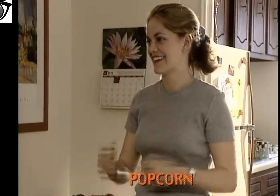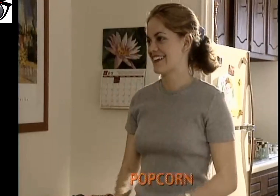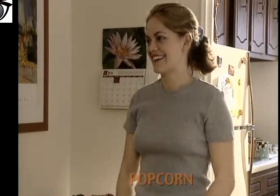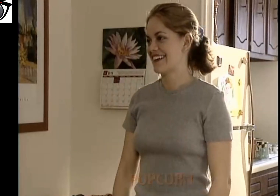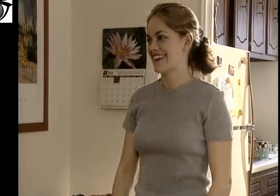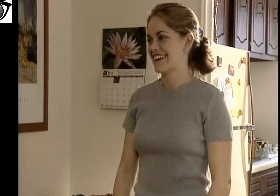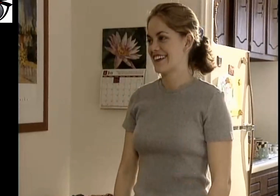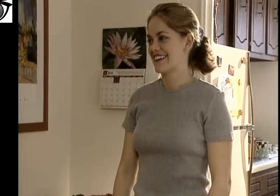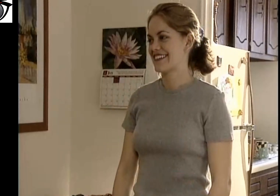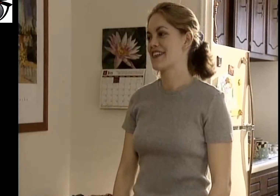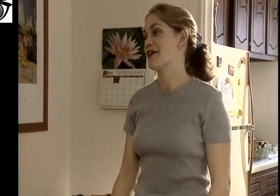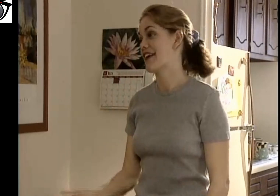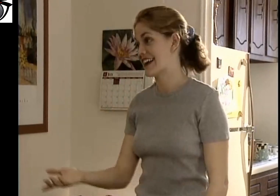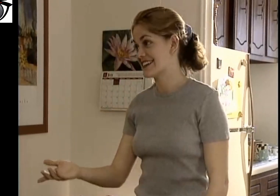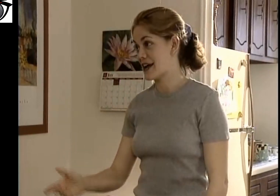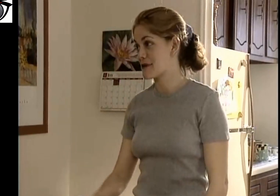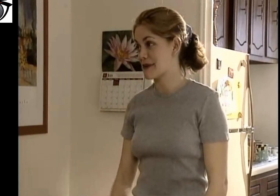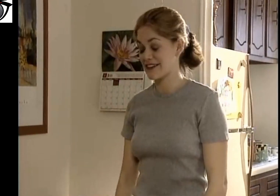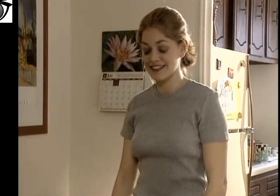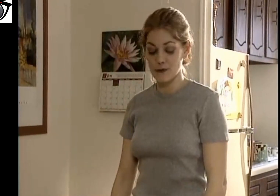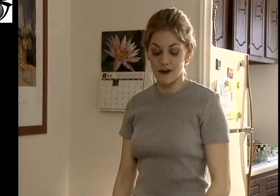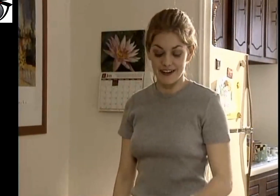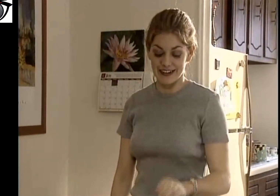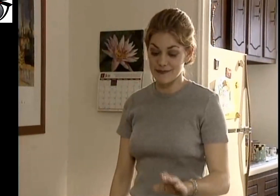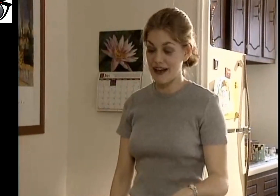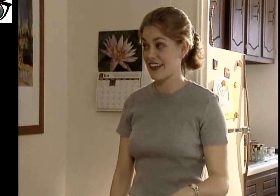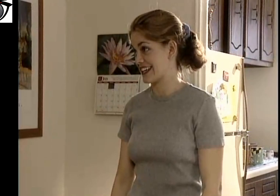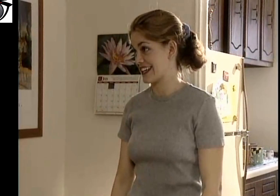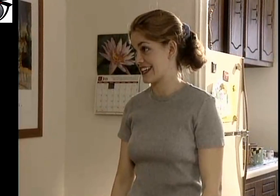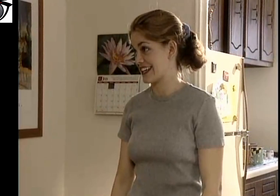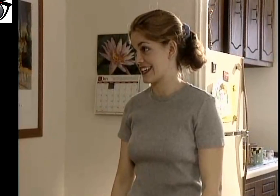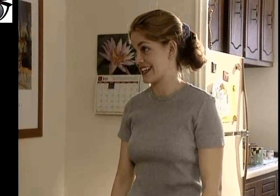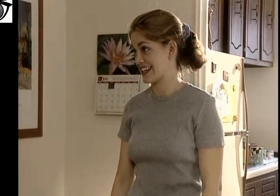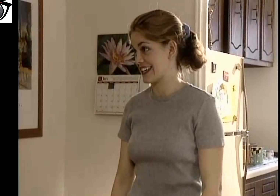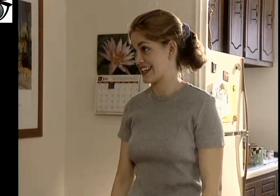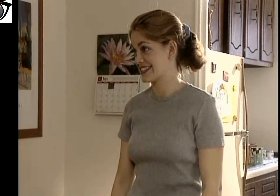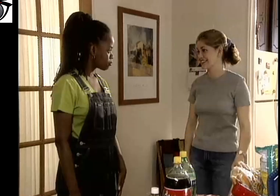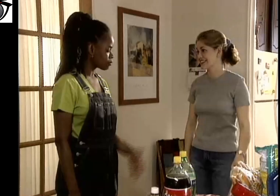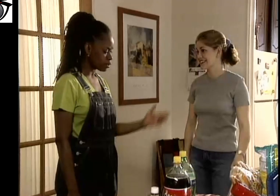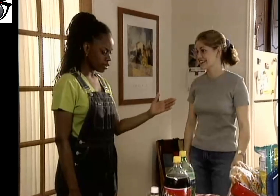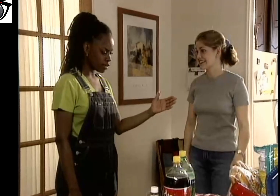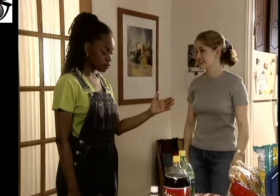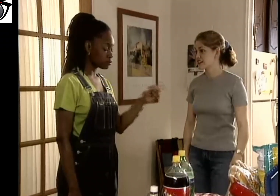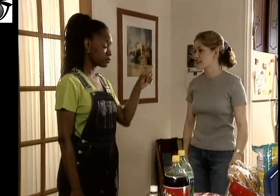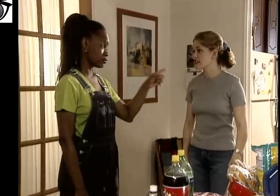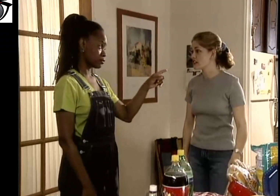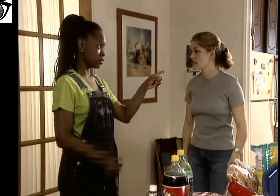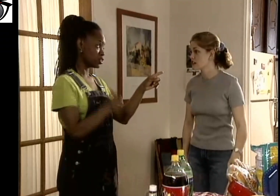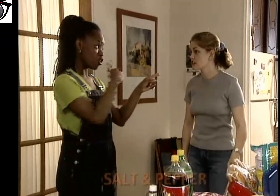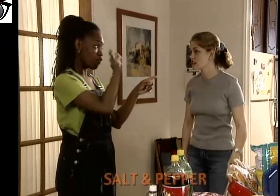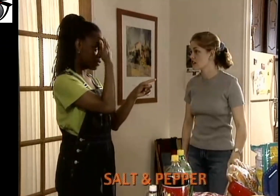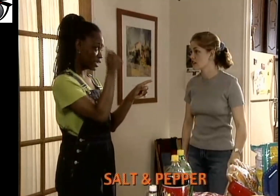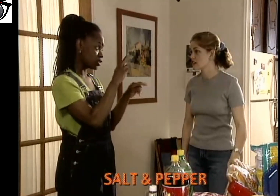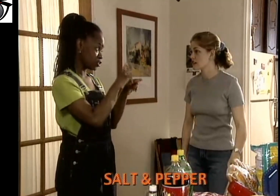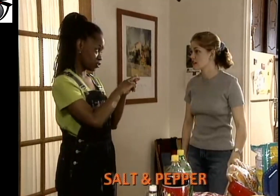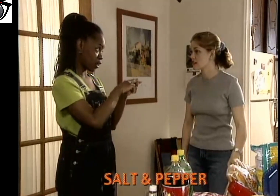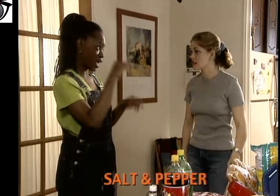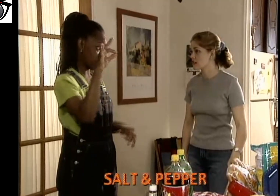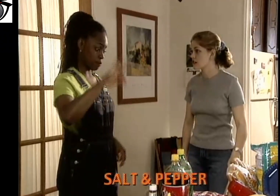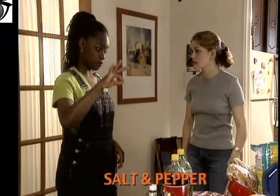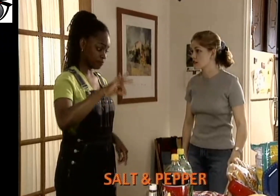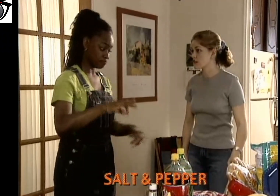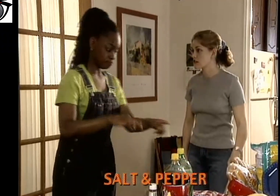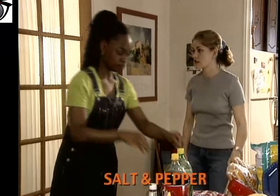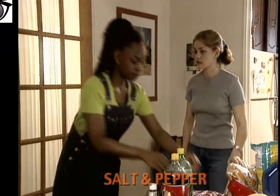popcorn. All right, now we better get to work and pack this picnic basket. Oh, don't forget the salt